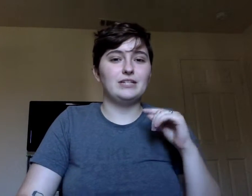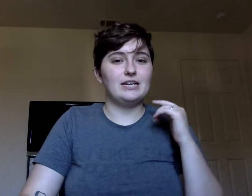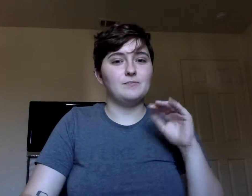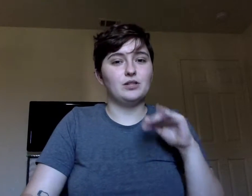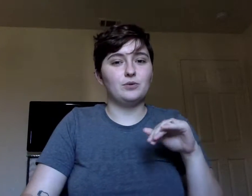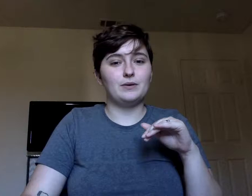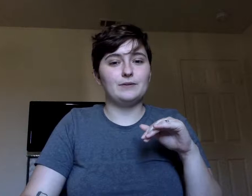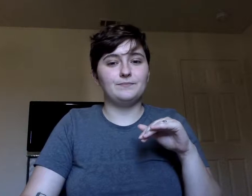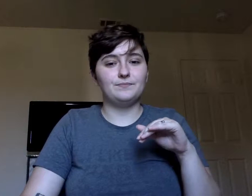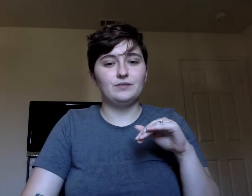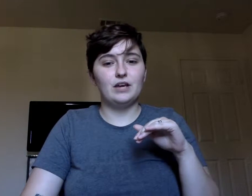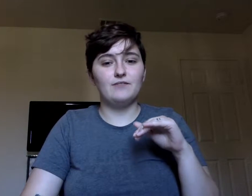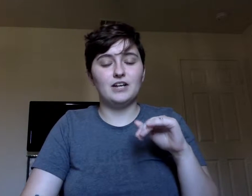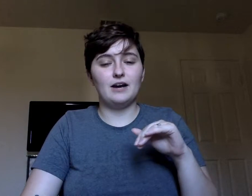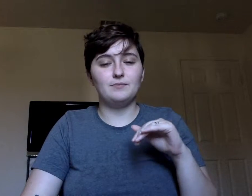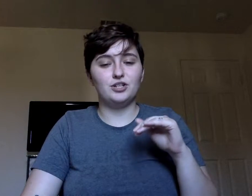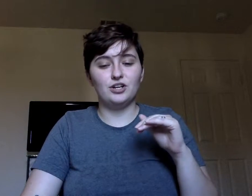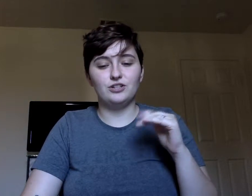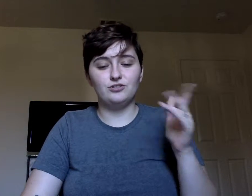take him a little bit of time